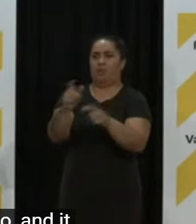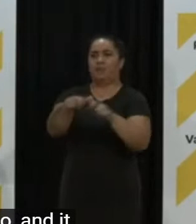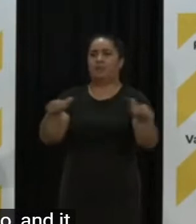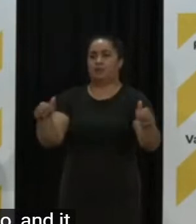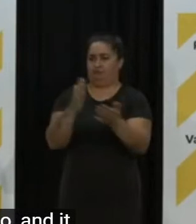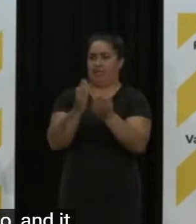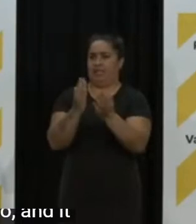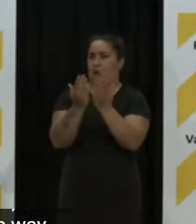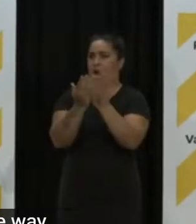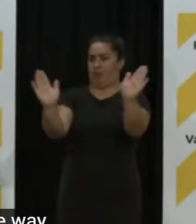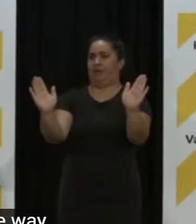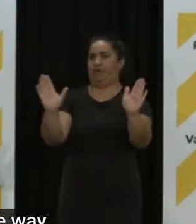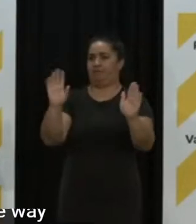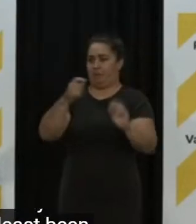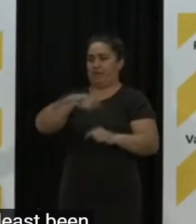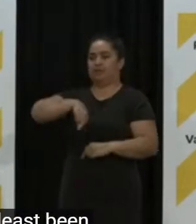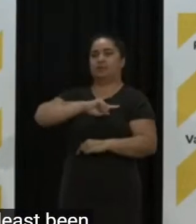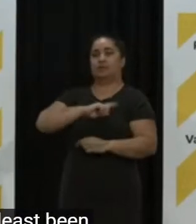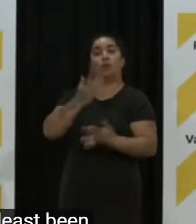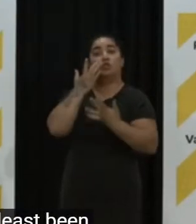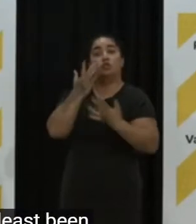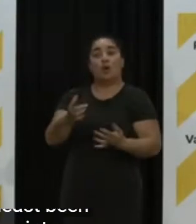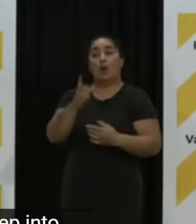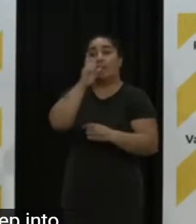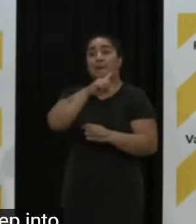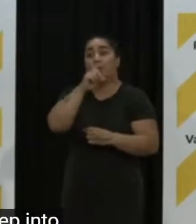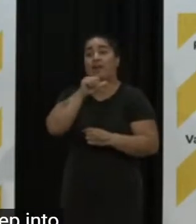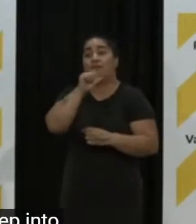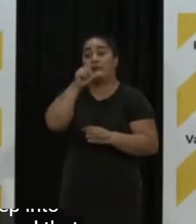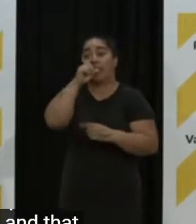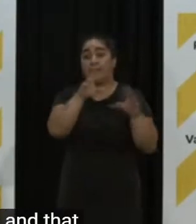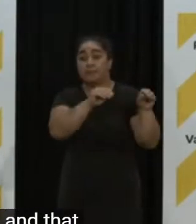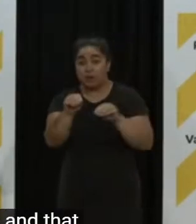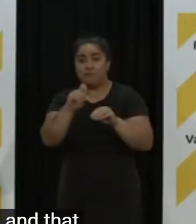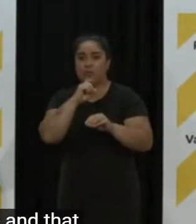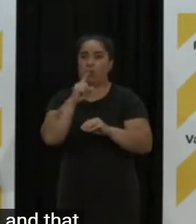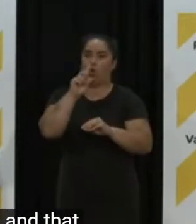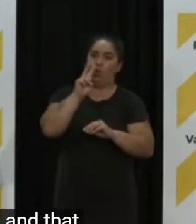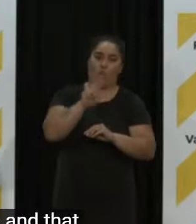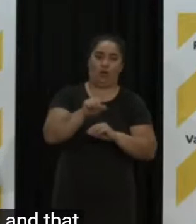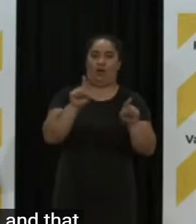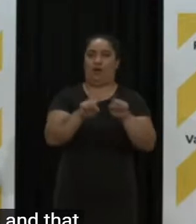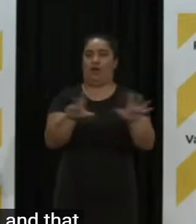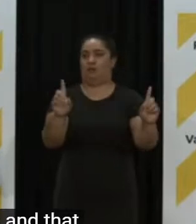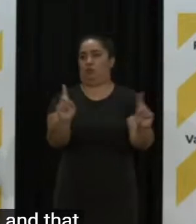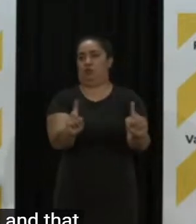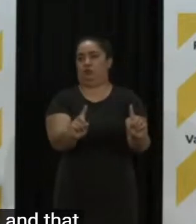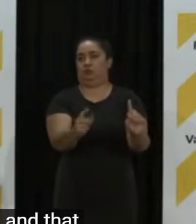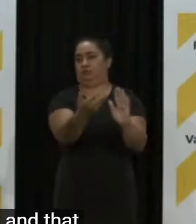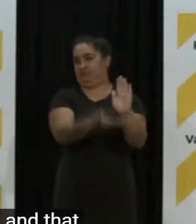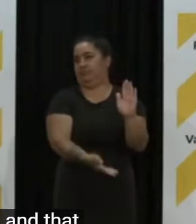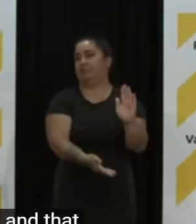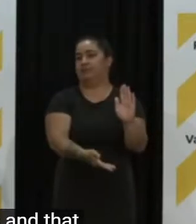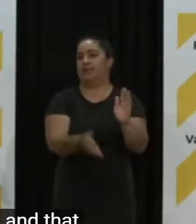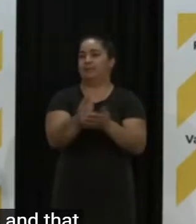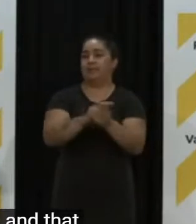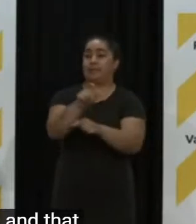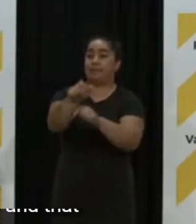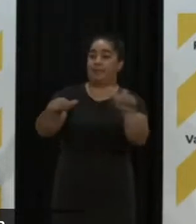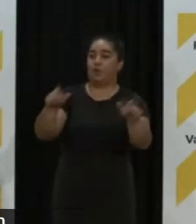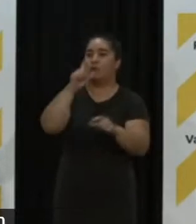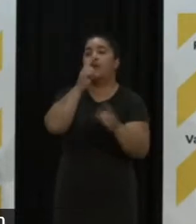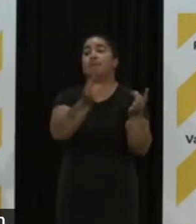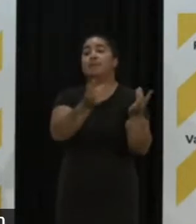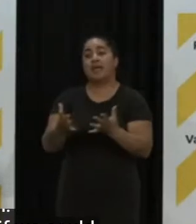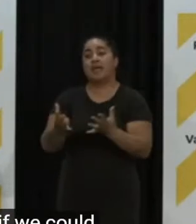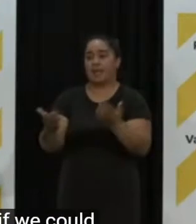open. We signalled to people that if we were able to move, that is what it would look like, so that we could balance the need for people to plan and prepare,